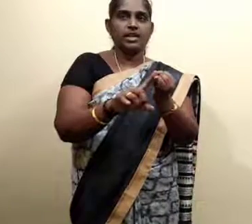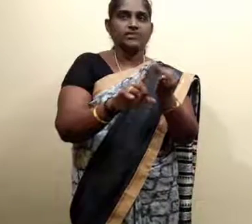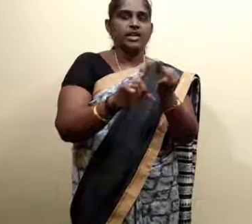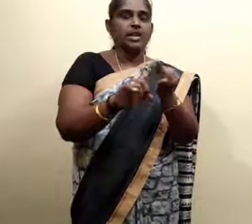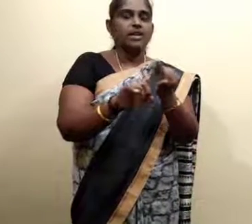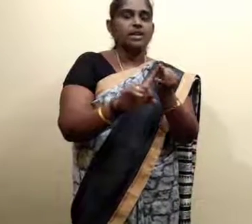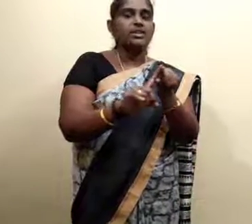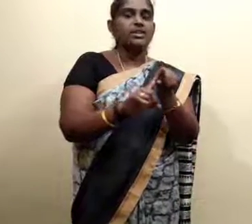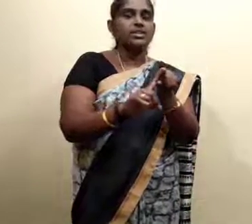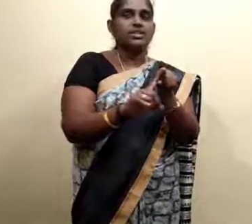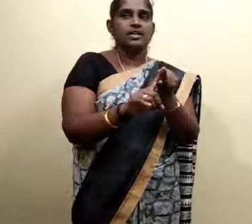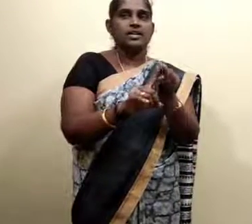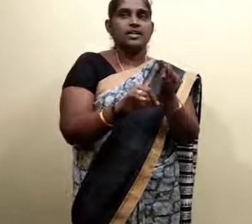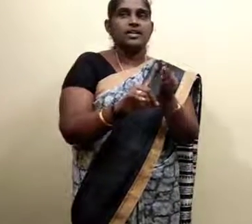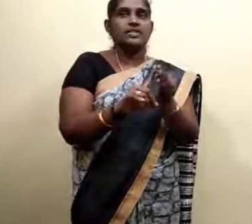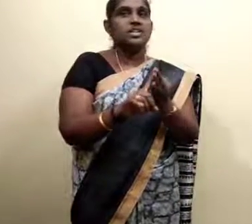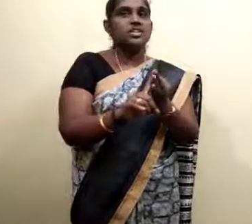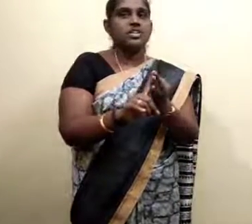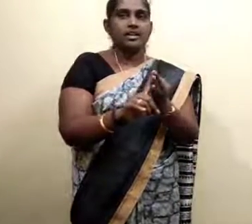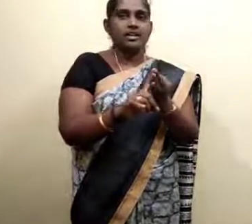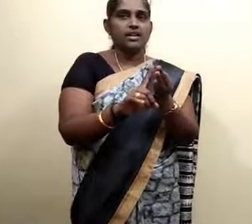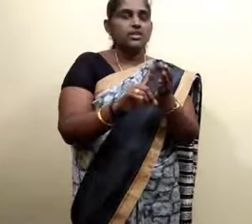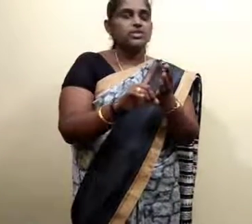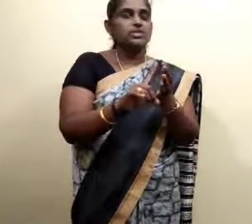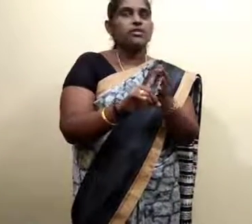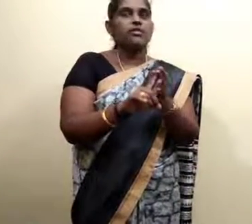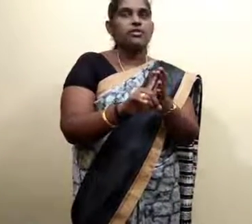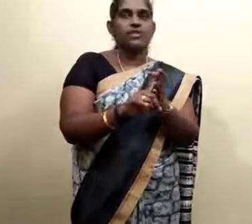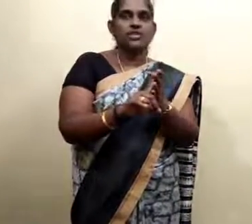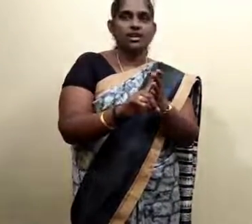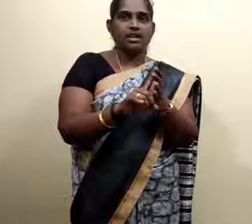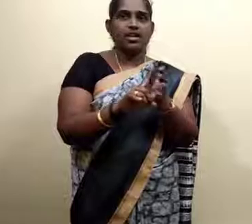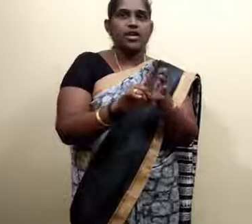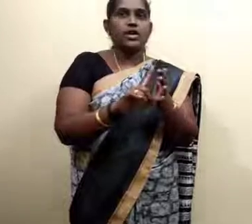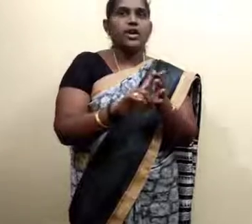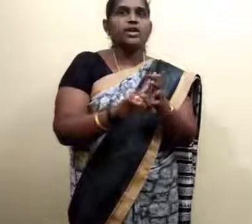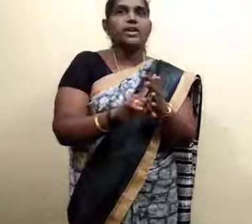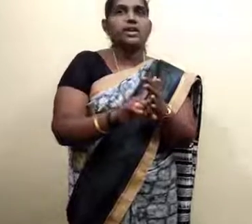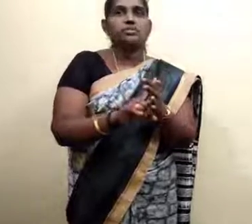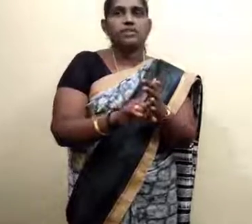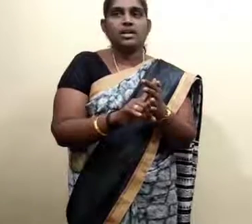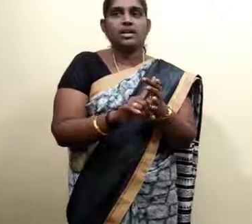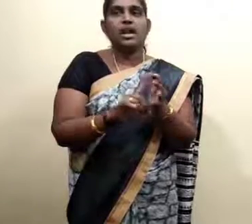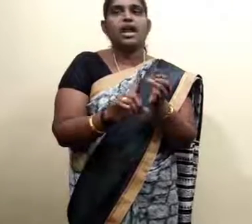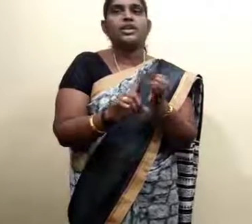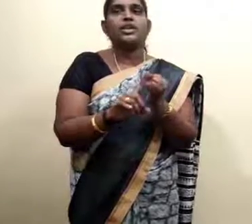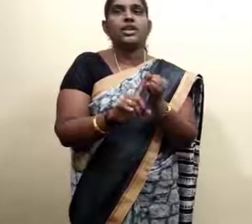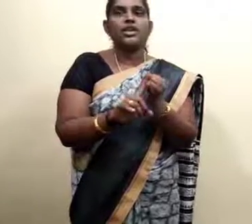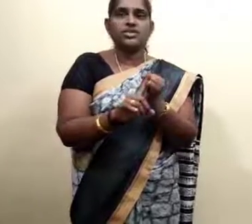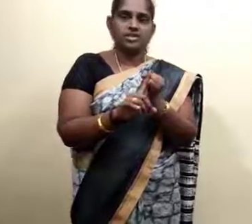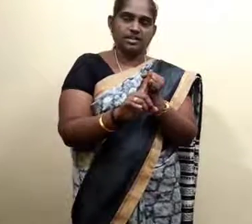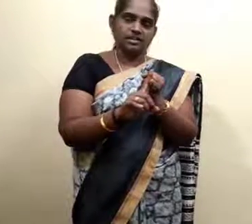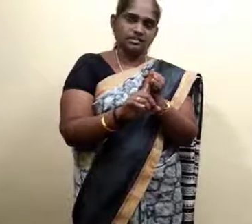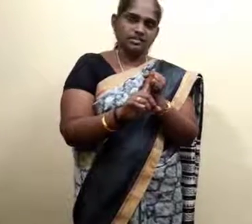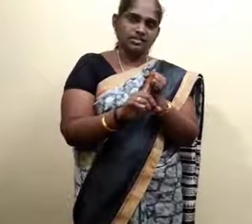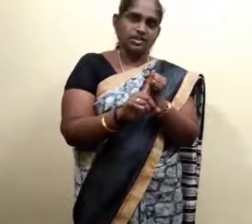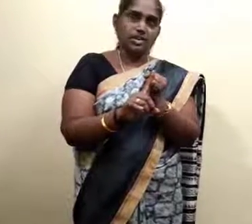Derbyshire, Lancashire, Cheshire, Staffordshire, Nottinghamshire and Yorkshire.